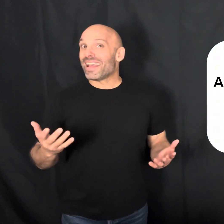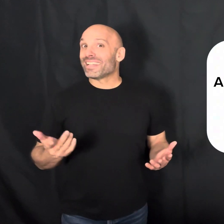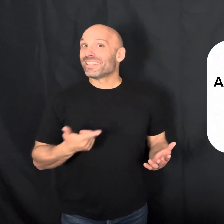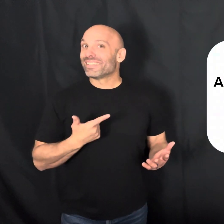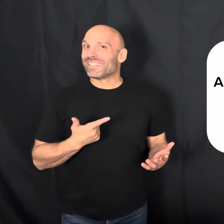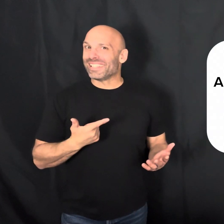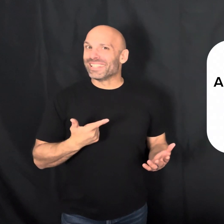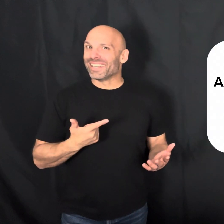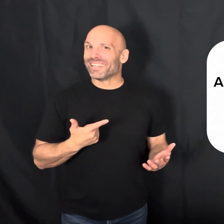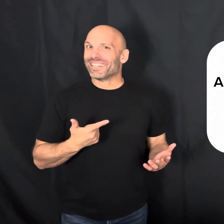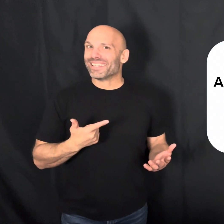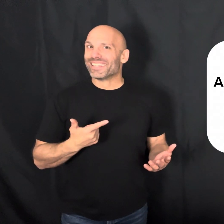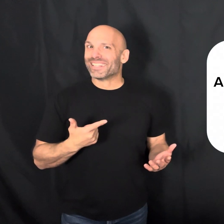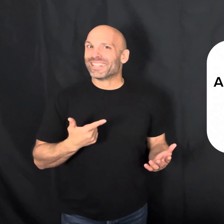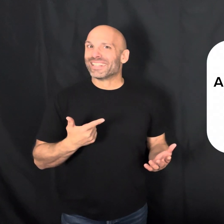And see you later.